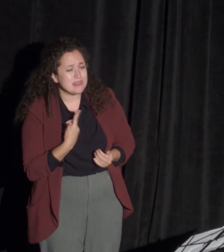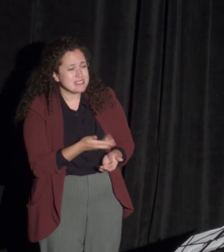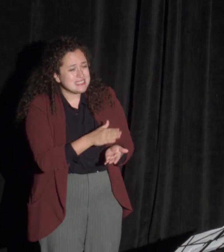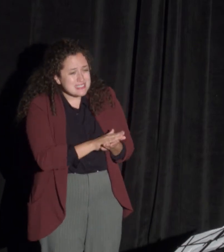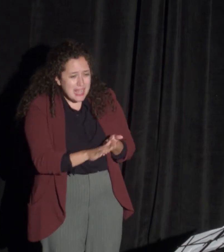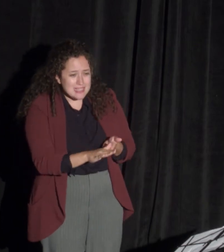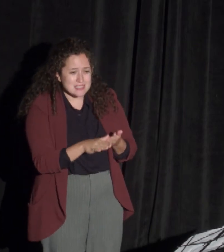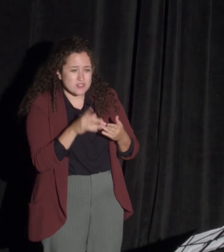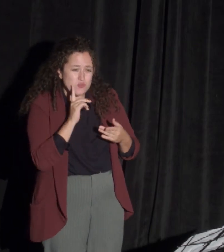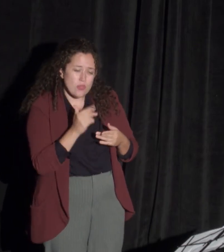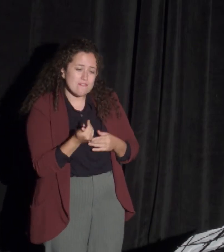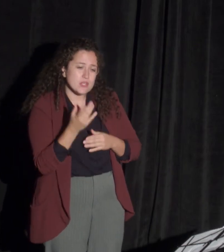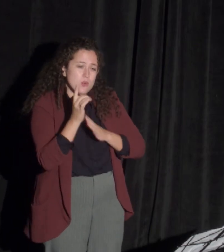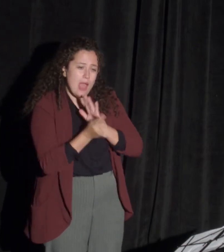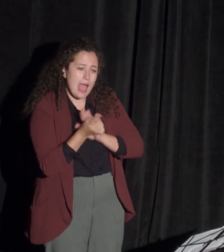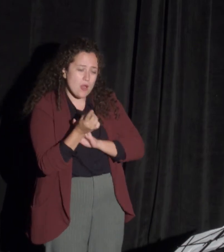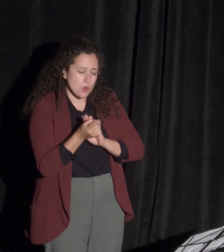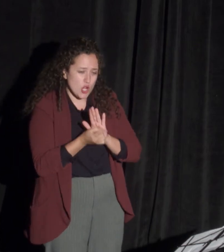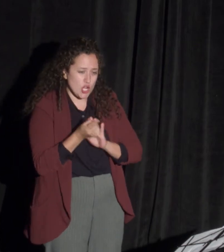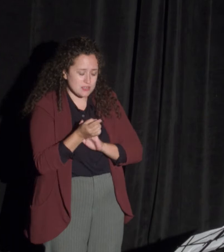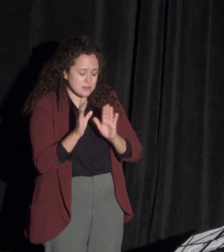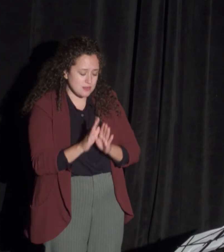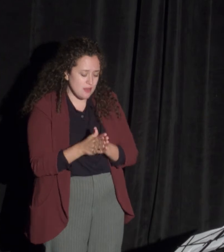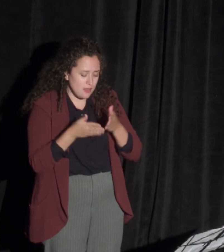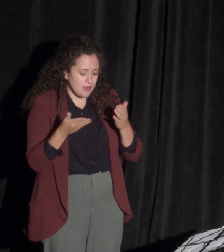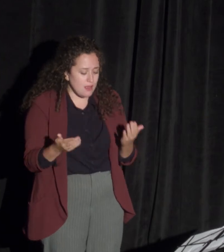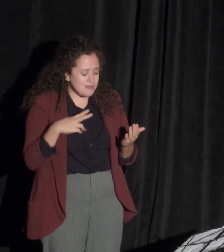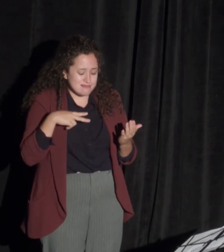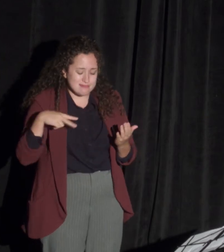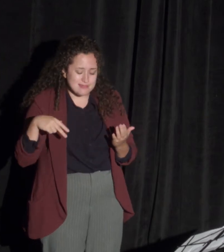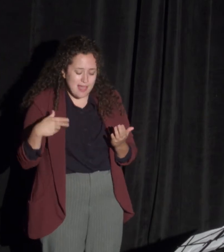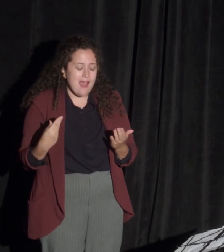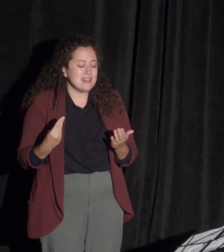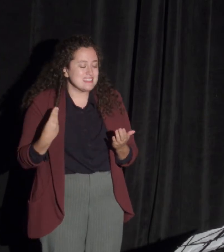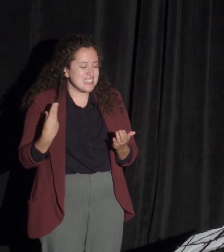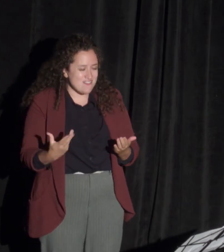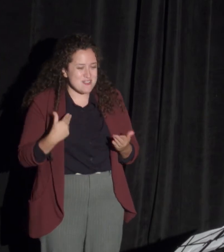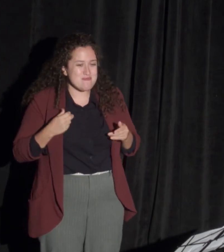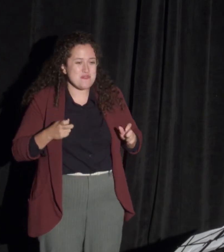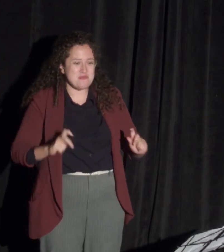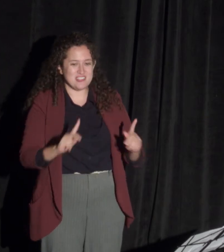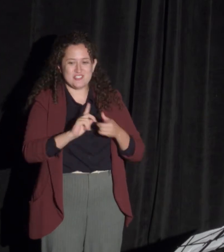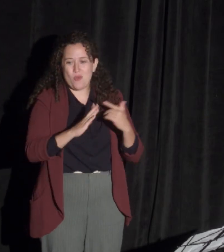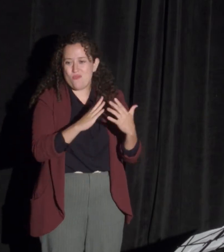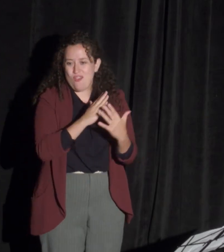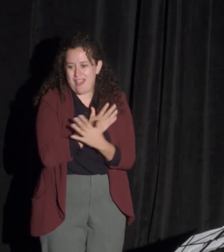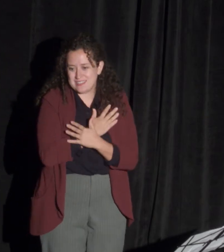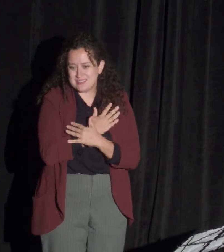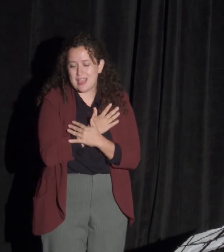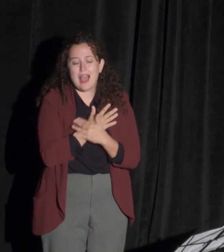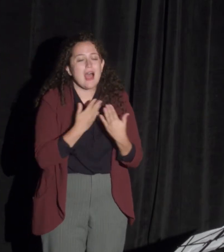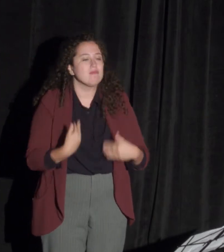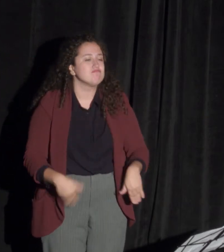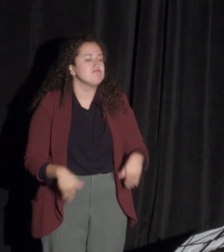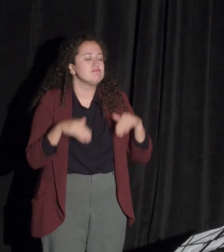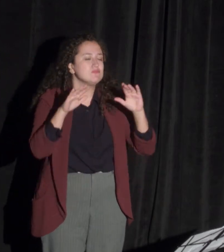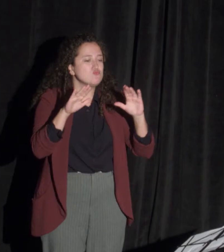read this to be given permission to rest. I am enormously grateful when I hear those things, but please, please understand